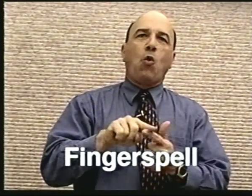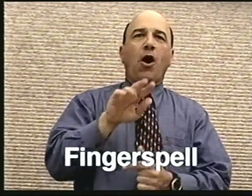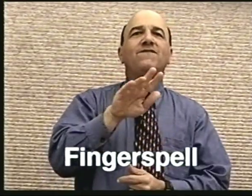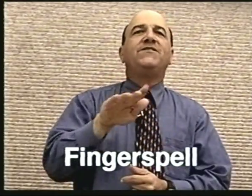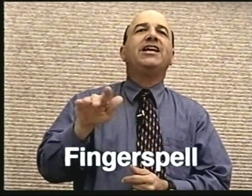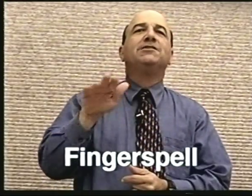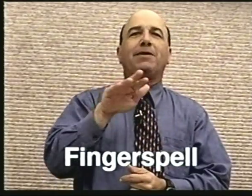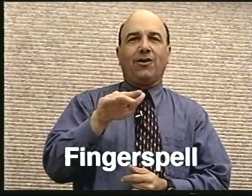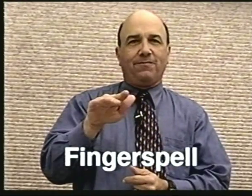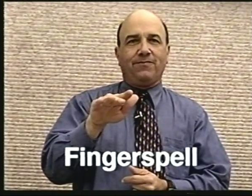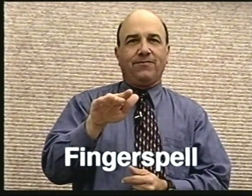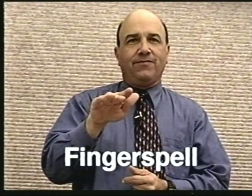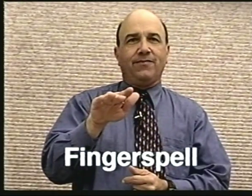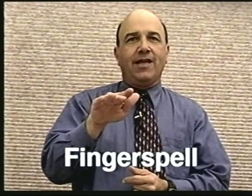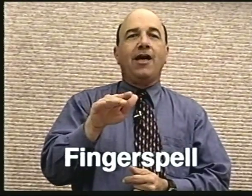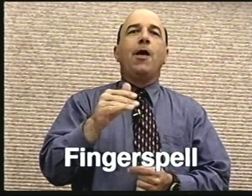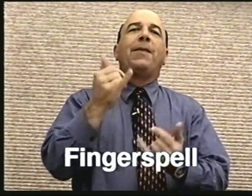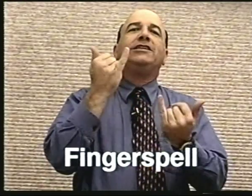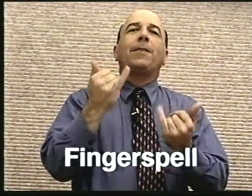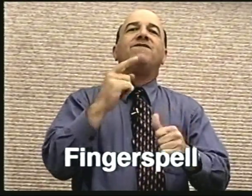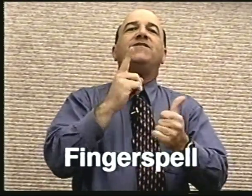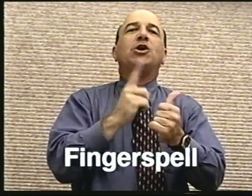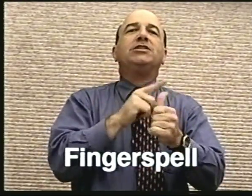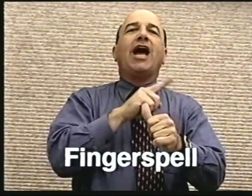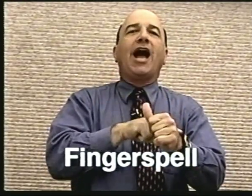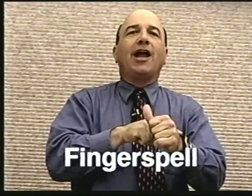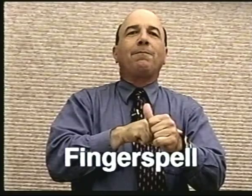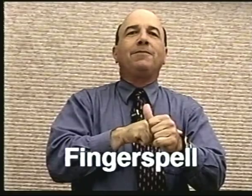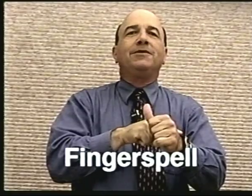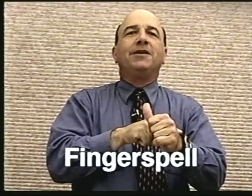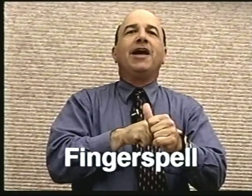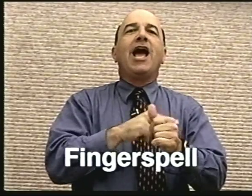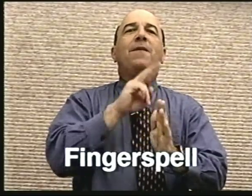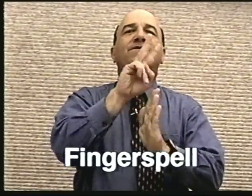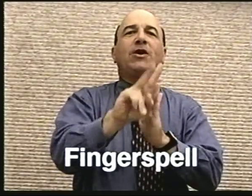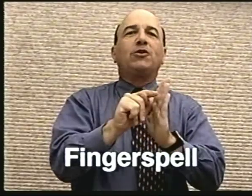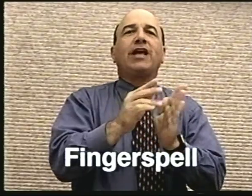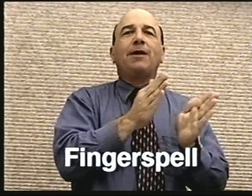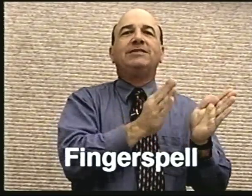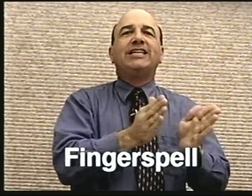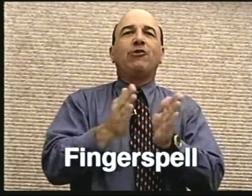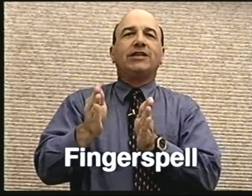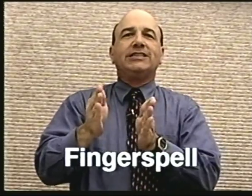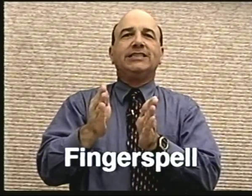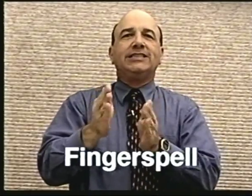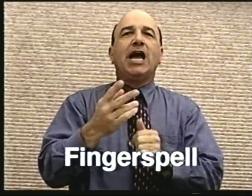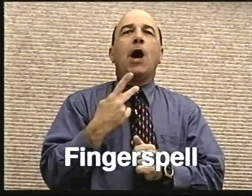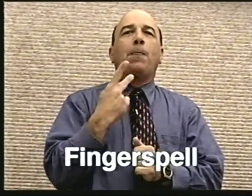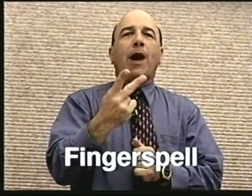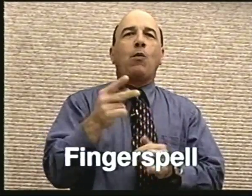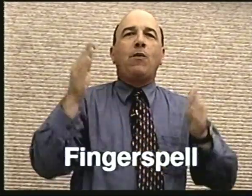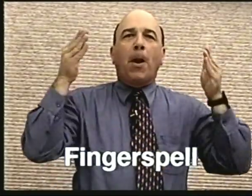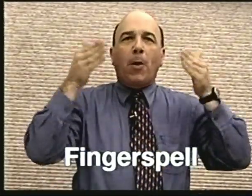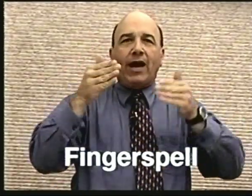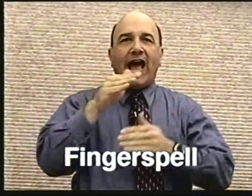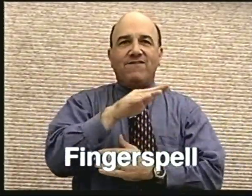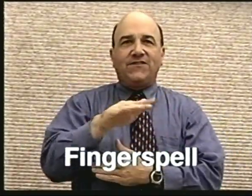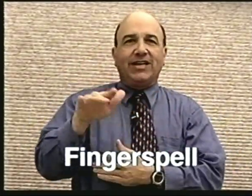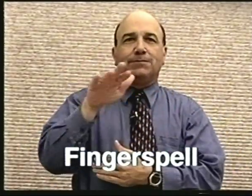or fingerspell. This is the first time in the finger tape series that we will look at